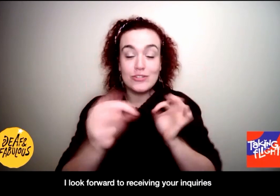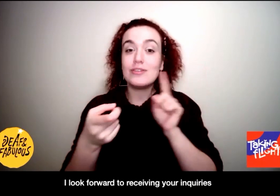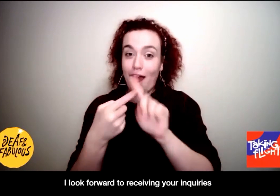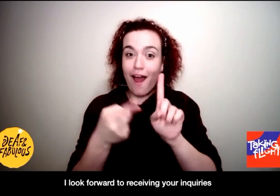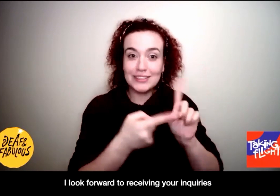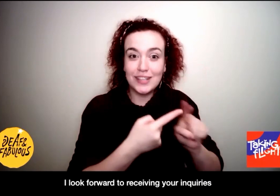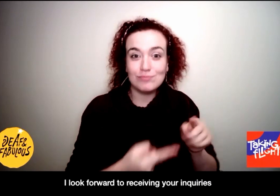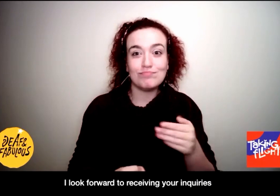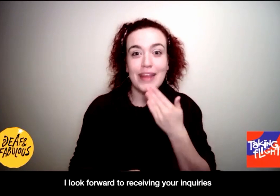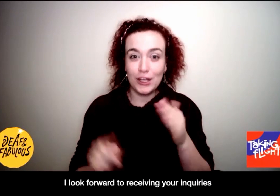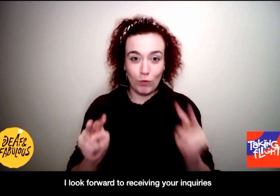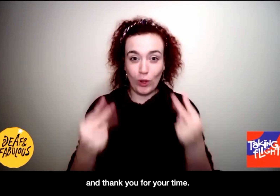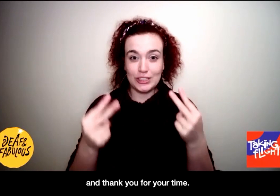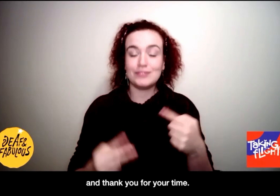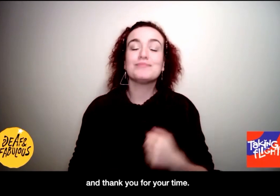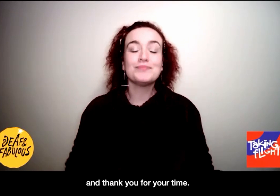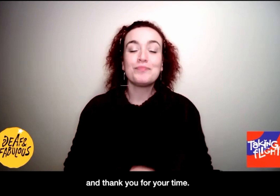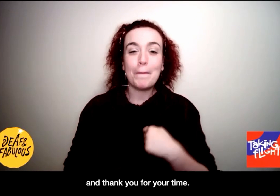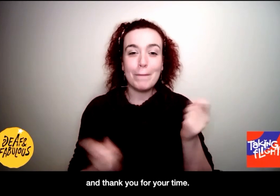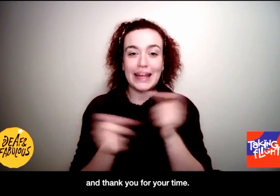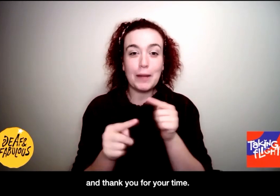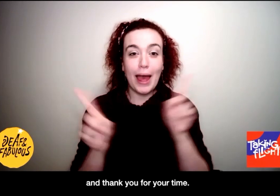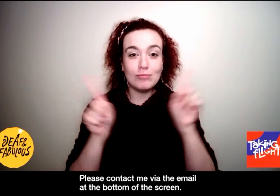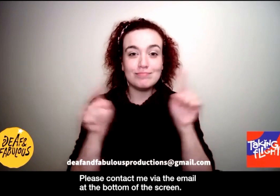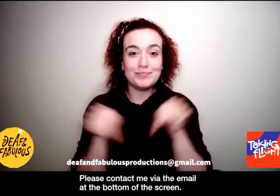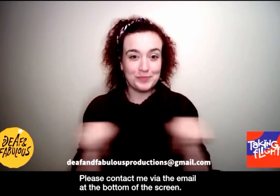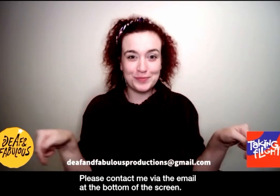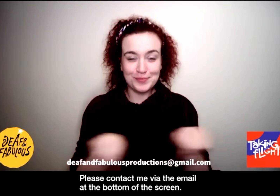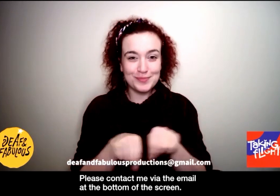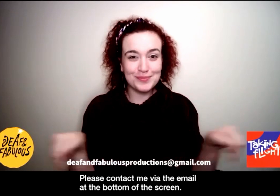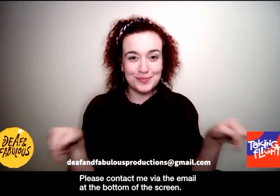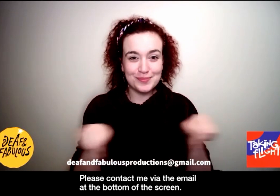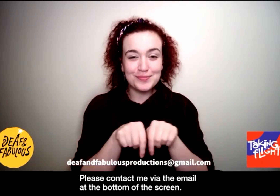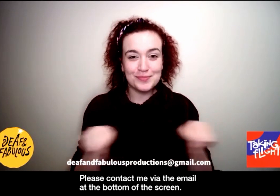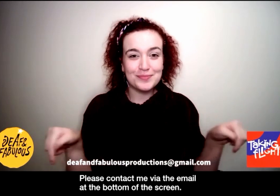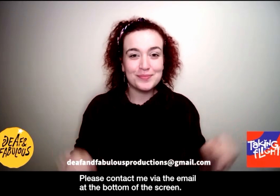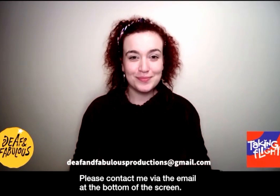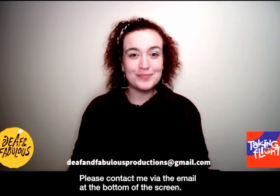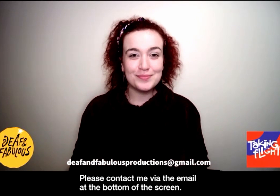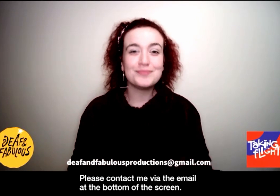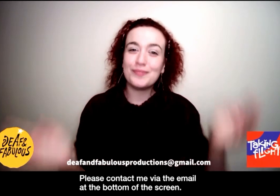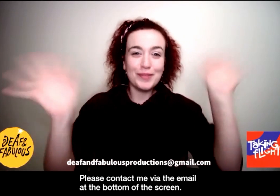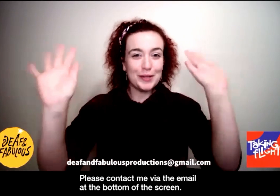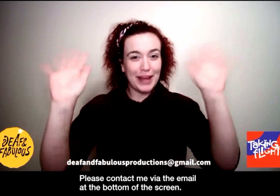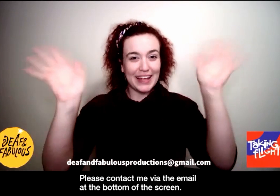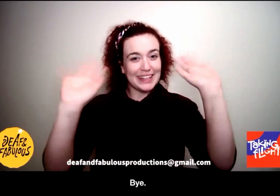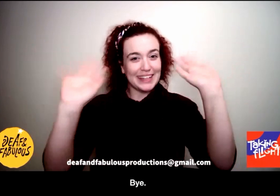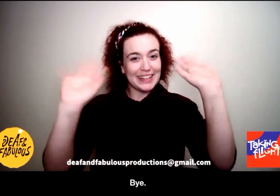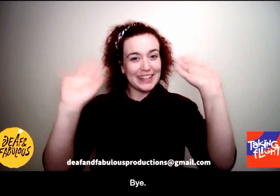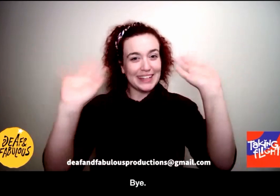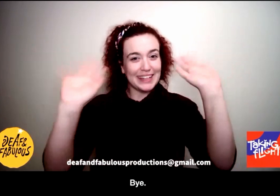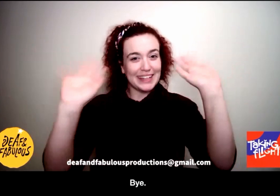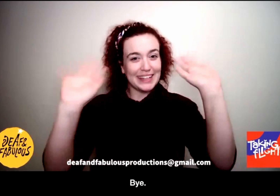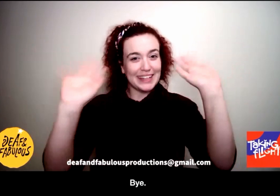I look forward to receiving your inquiries and thank you for your time. Please contact me via the email at the bottom of the screen. That's